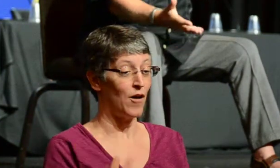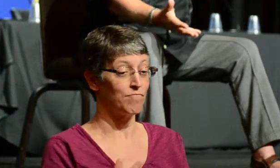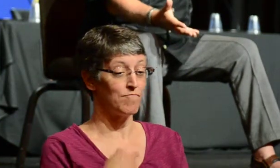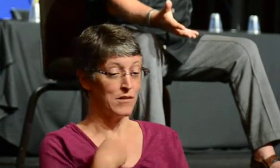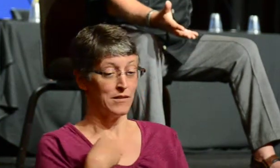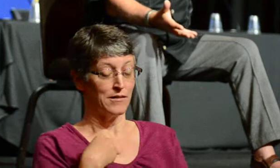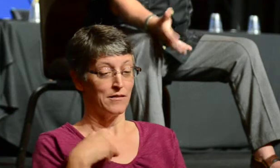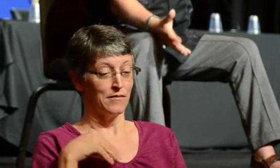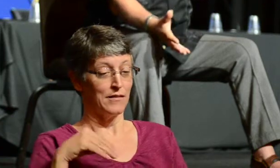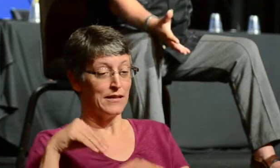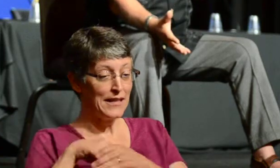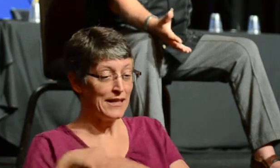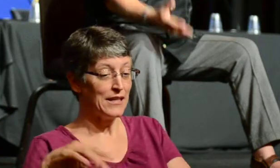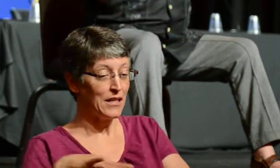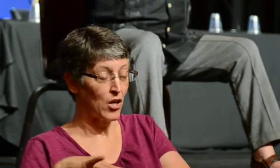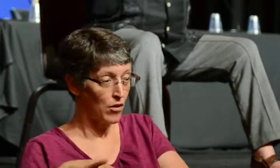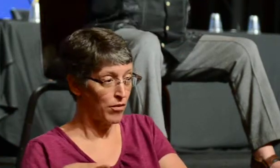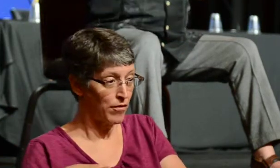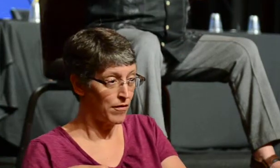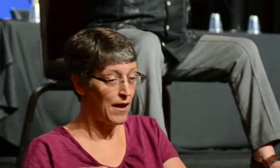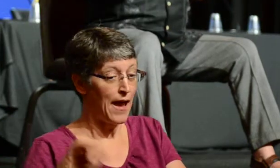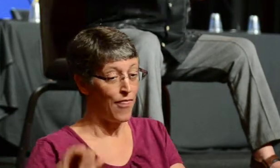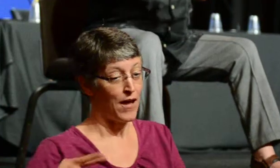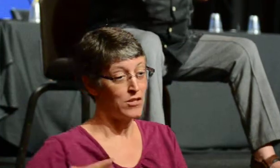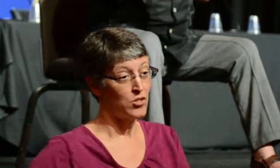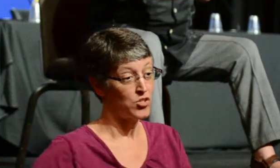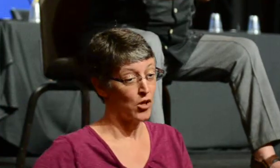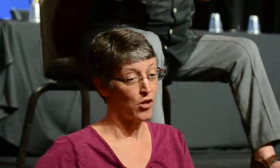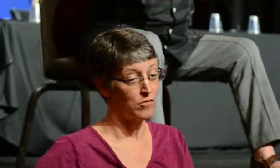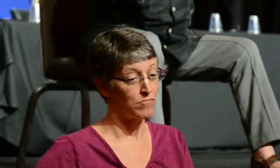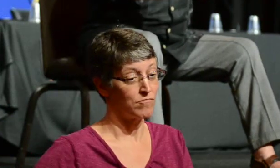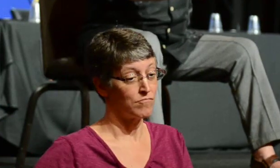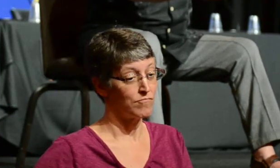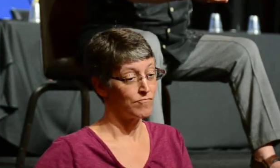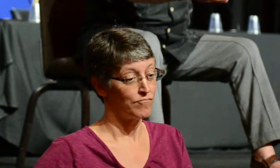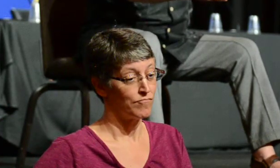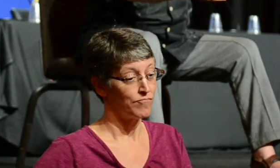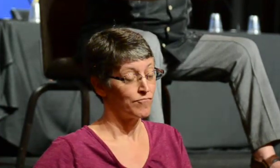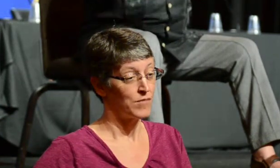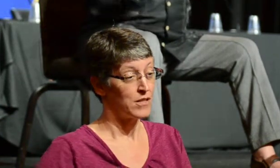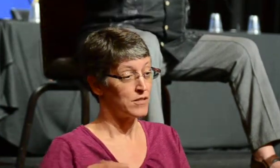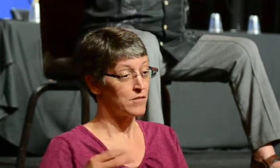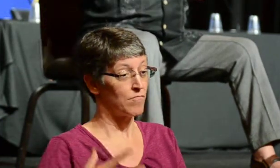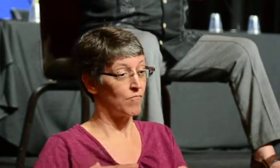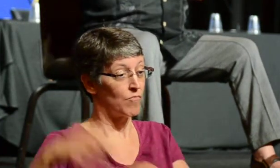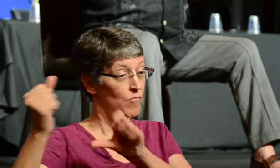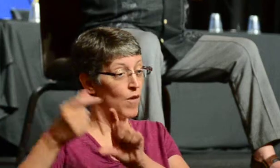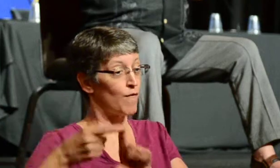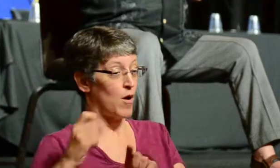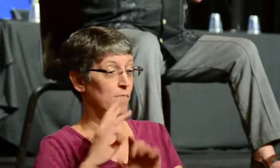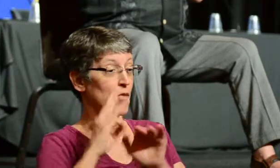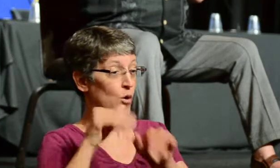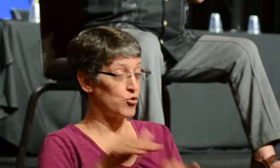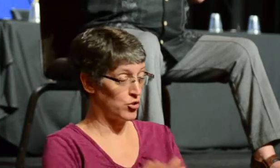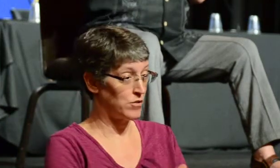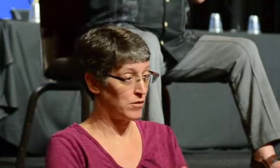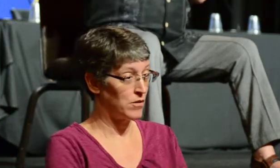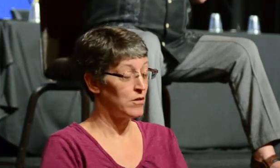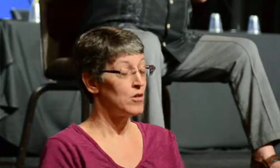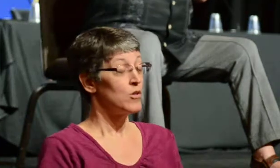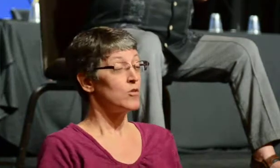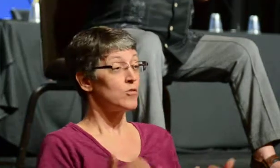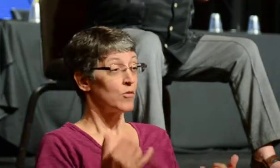embedded in the earth, and that salt has been taken out of the ocean. And so the